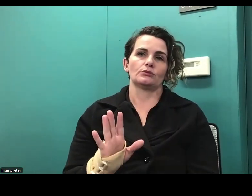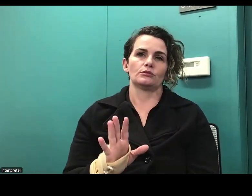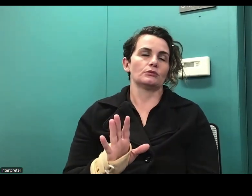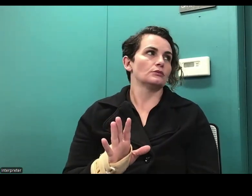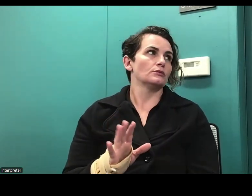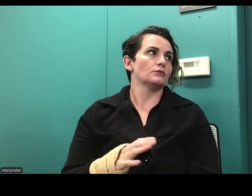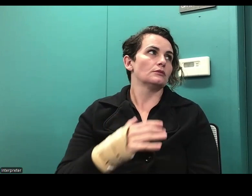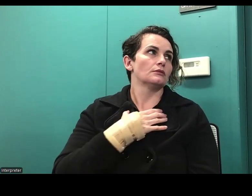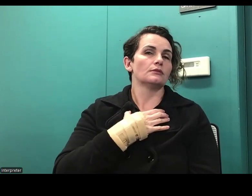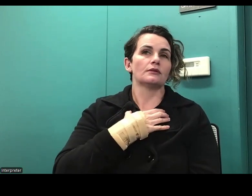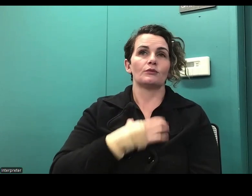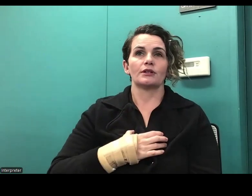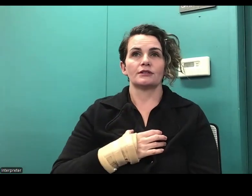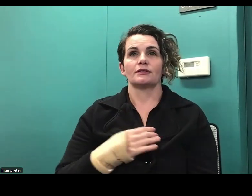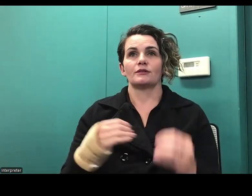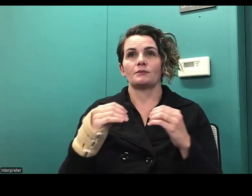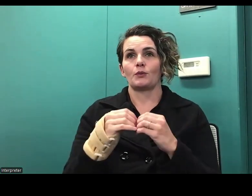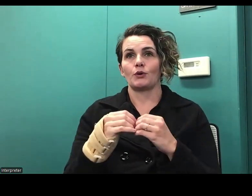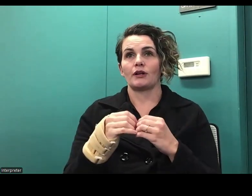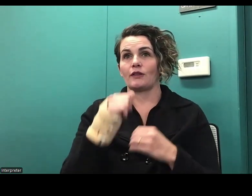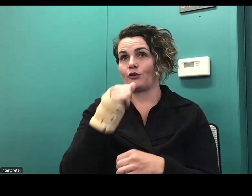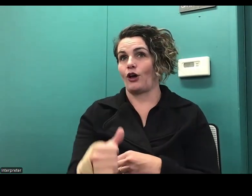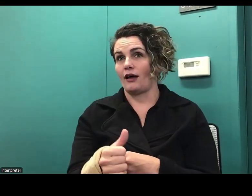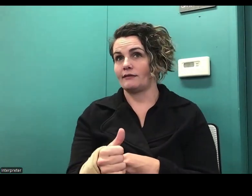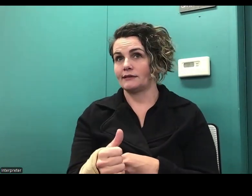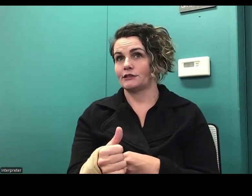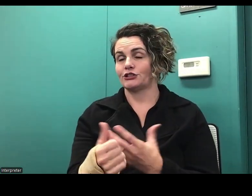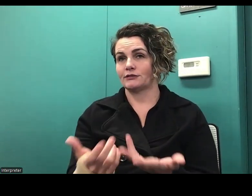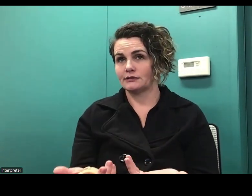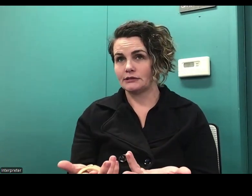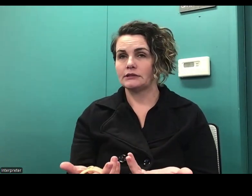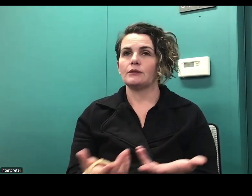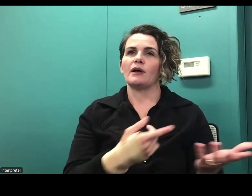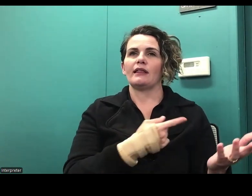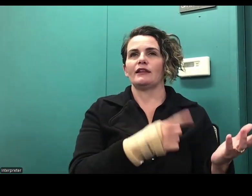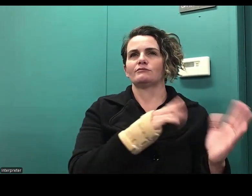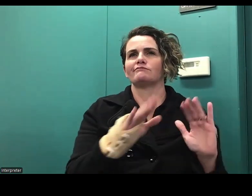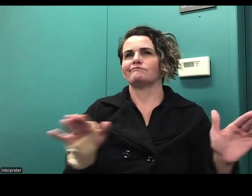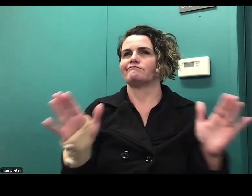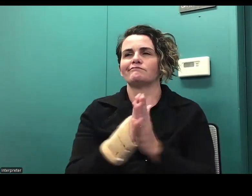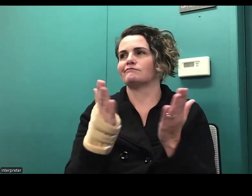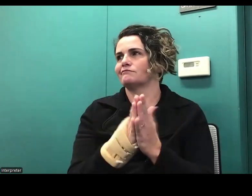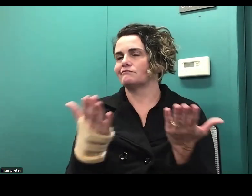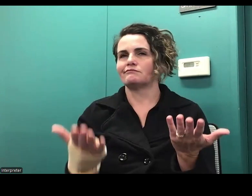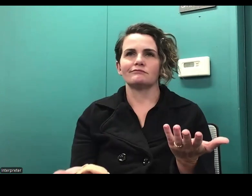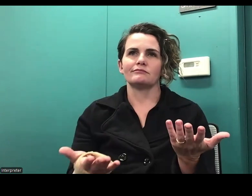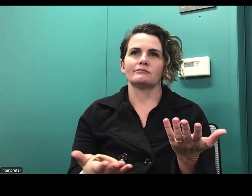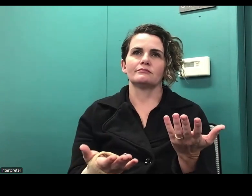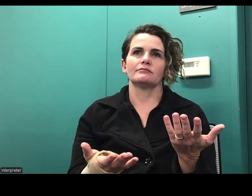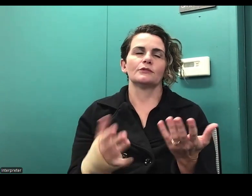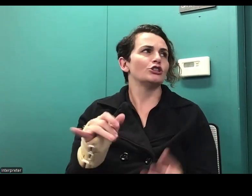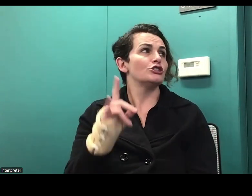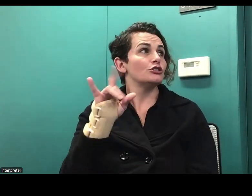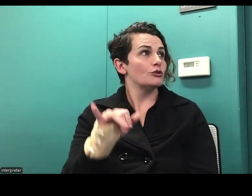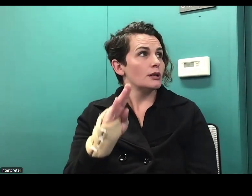would wish that there were more than aren't. So, but these are children's books. These are like, for the Judy littles. Blume was